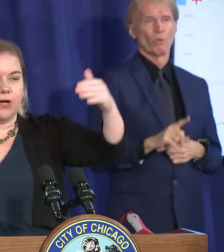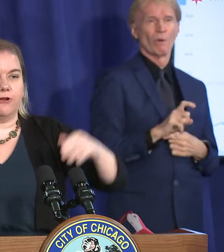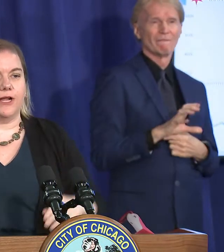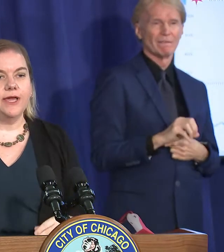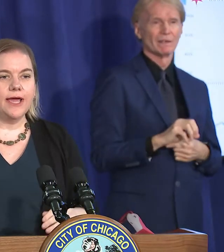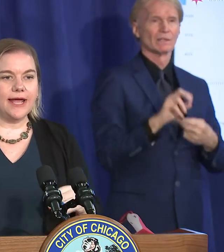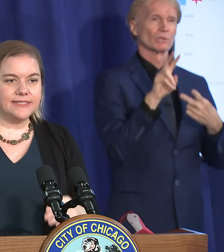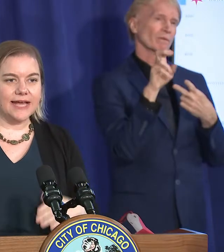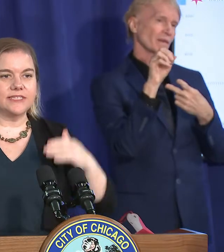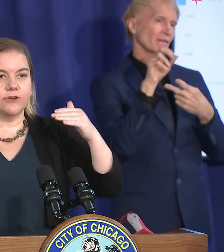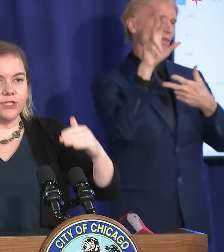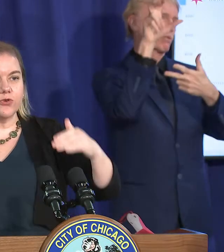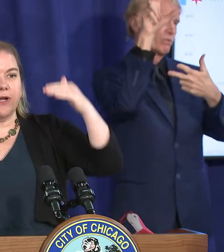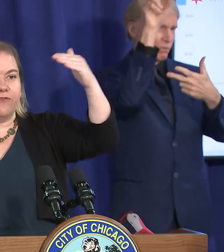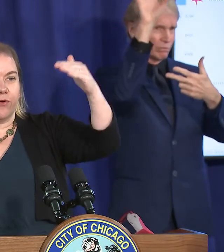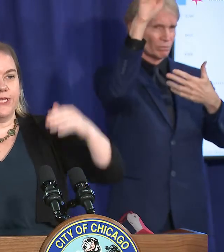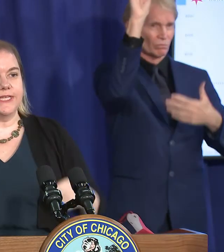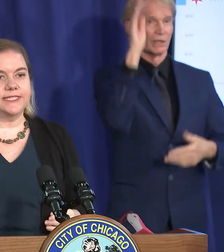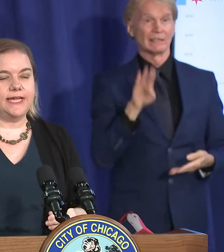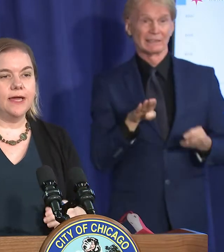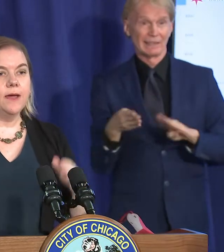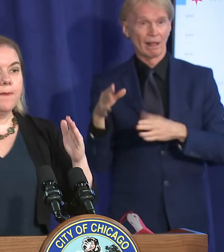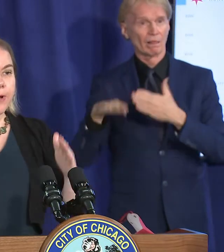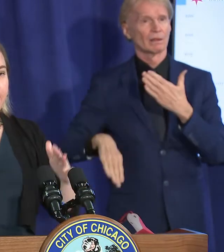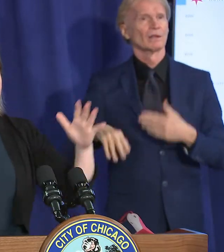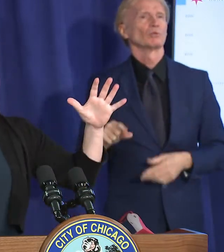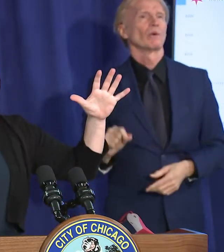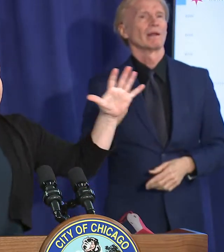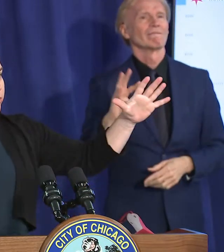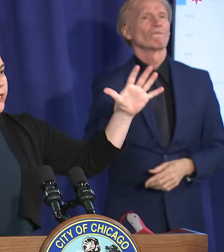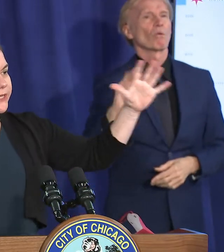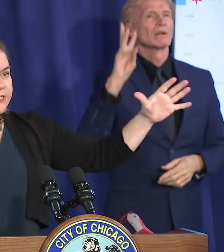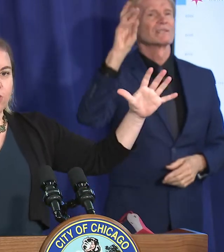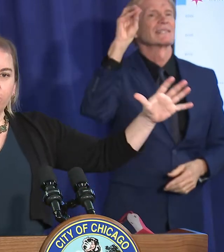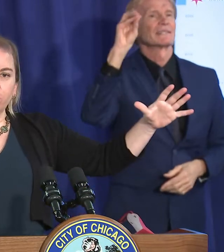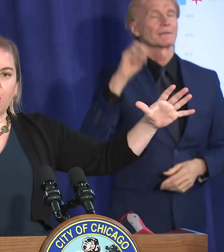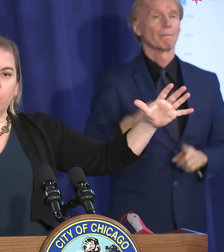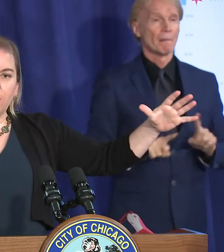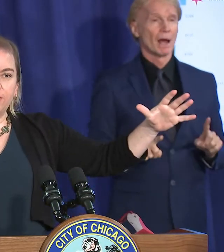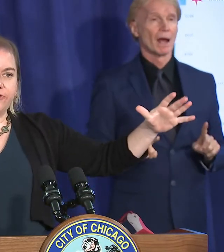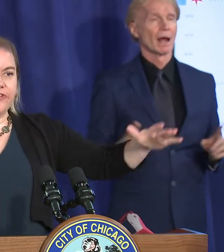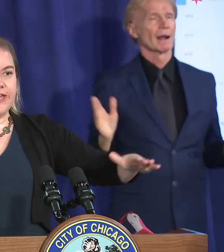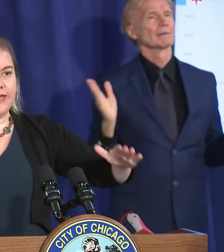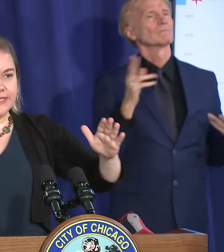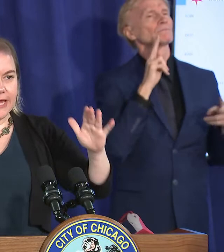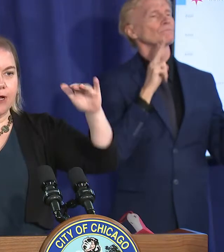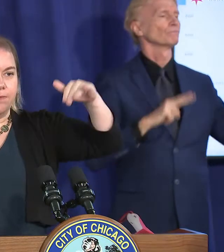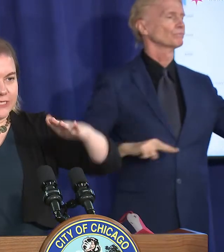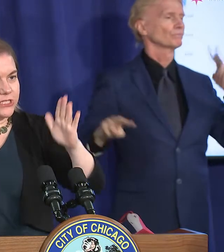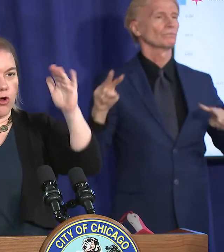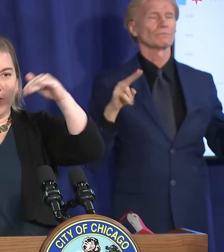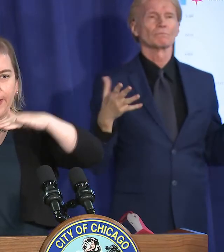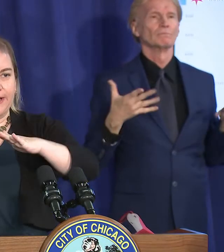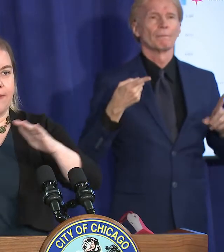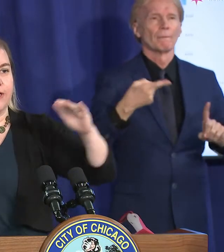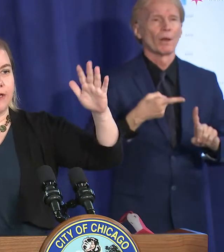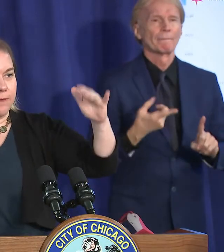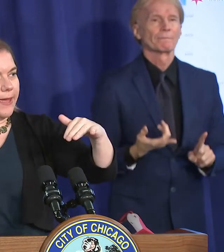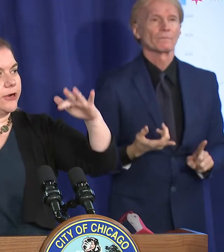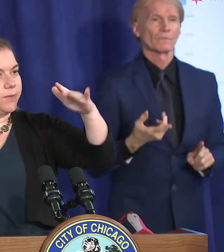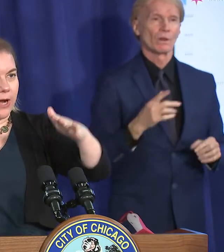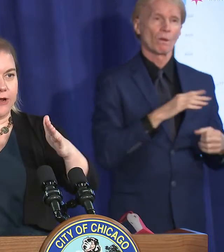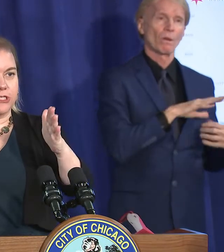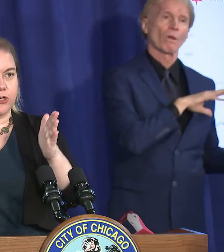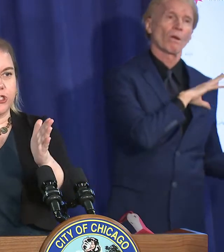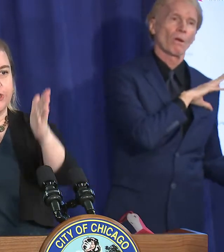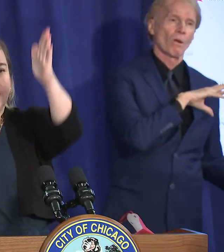150, 200, and deaths are in the 20, 40, 60. But when you look at this overall, what you see is that this is the whole pandemic.